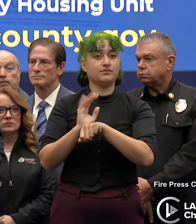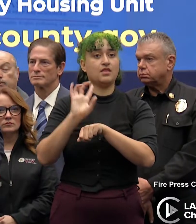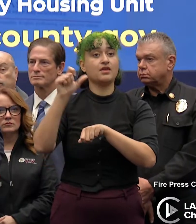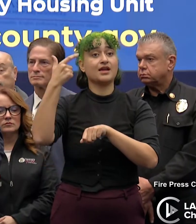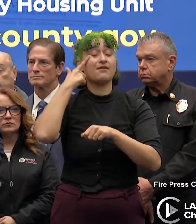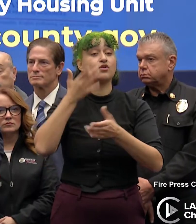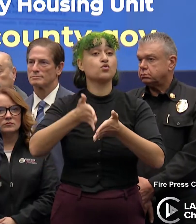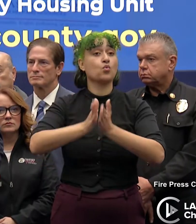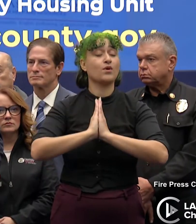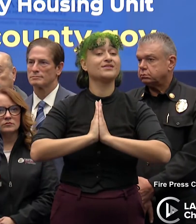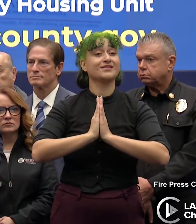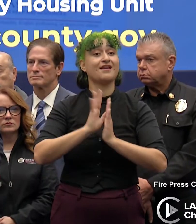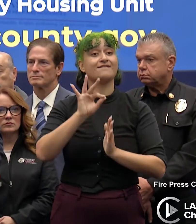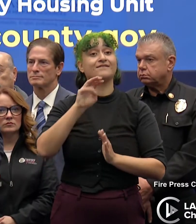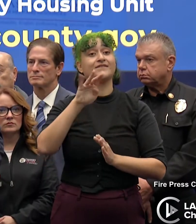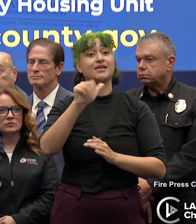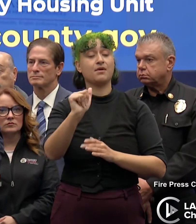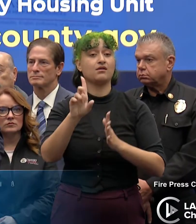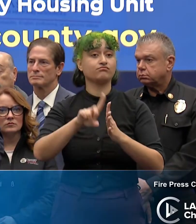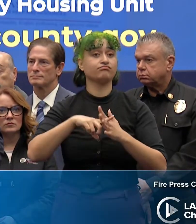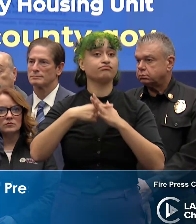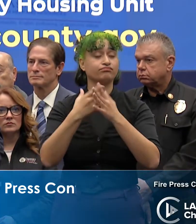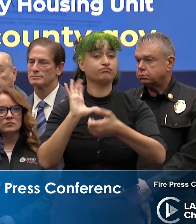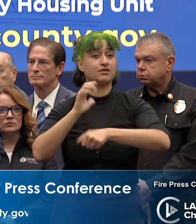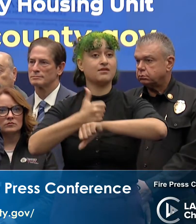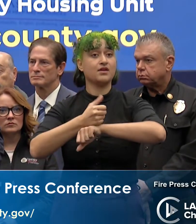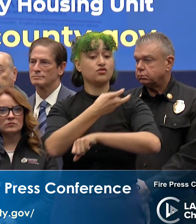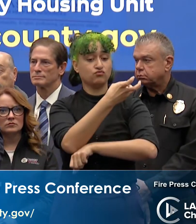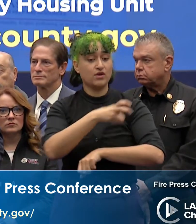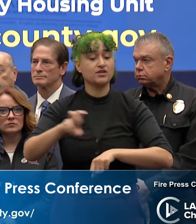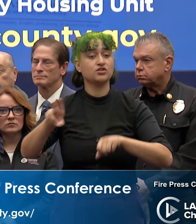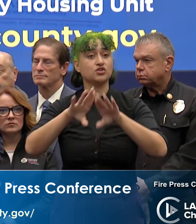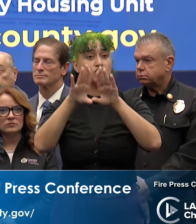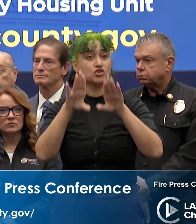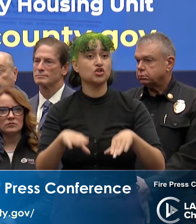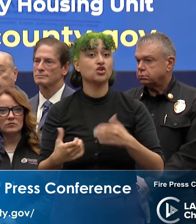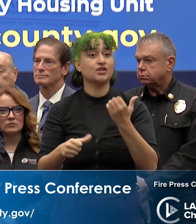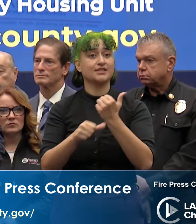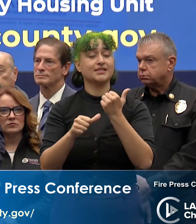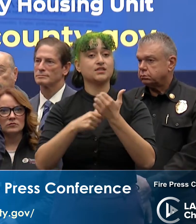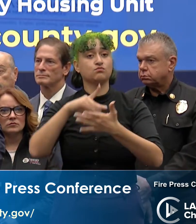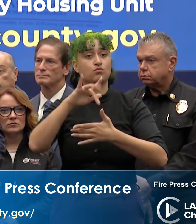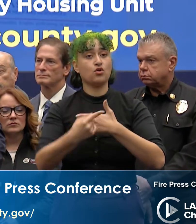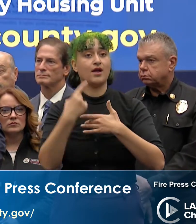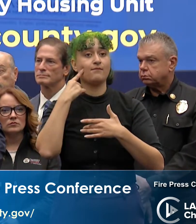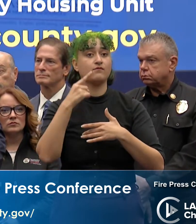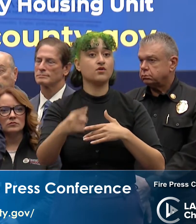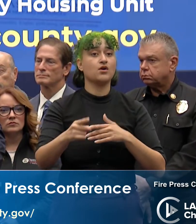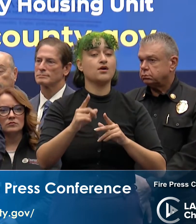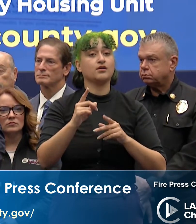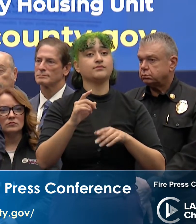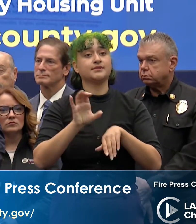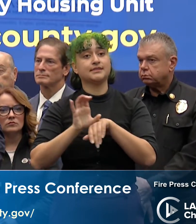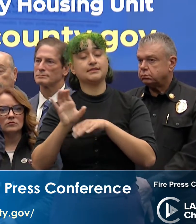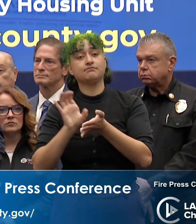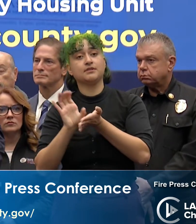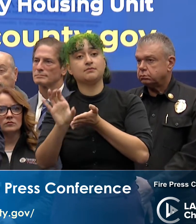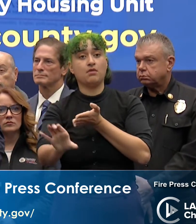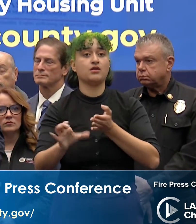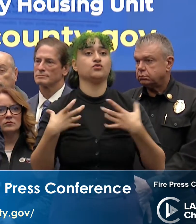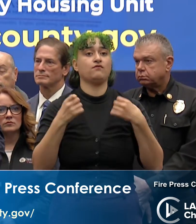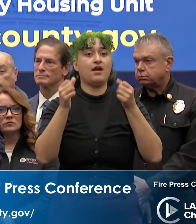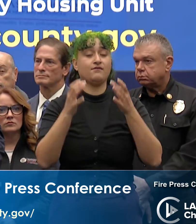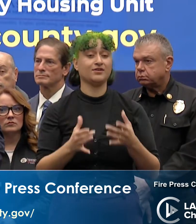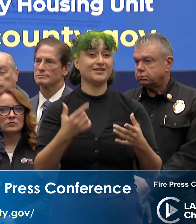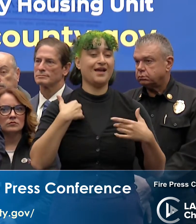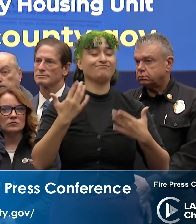has requested that FEMA activate its transitional shelter and assistance program for displaced survivors. I'm happy to announce as of